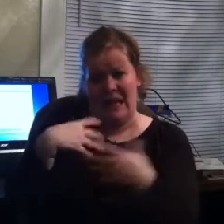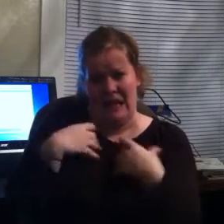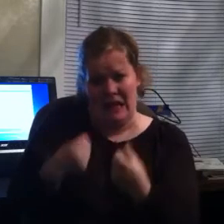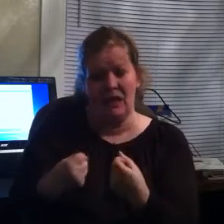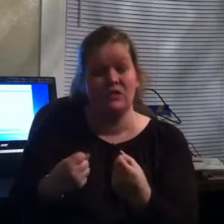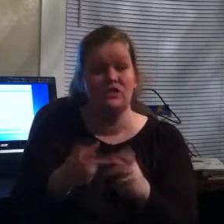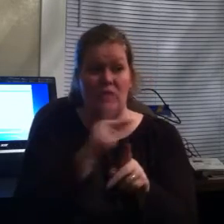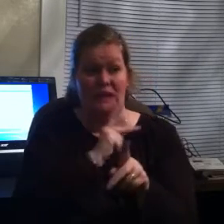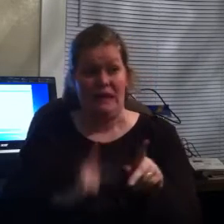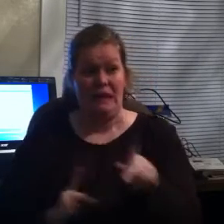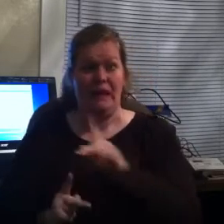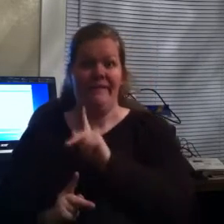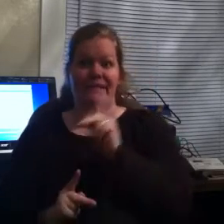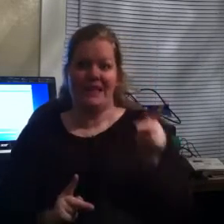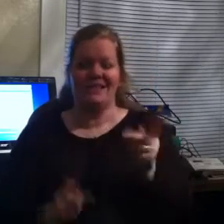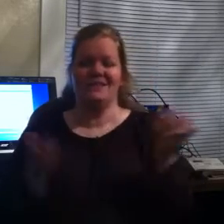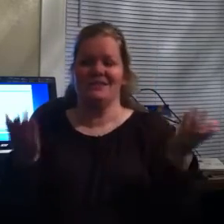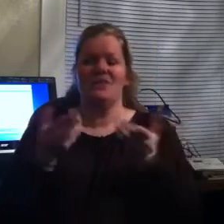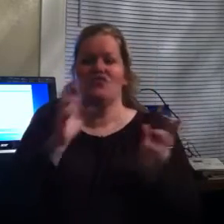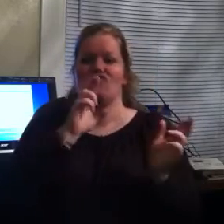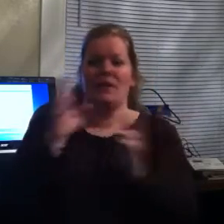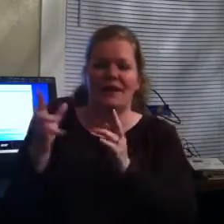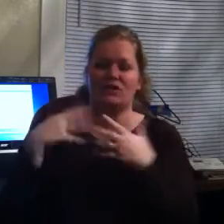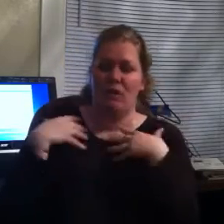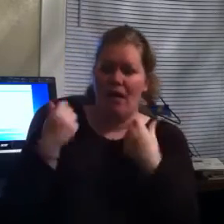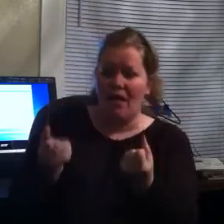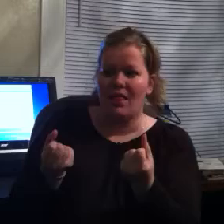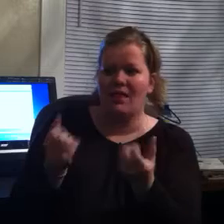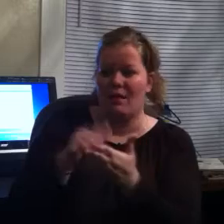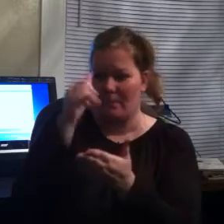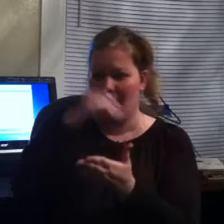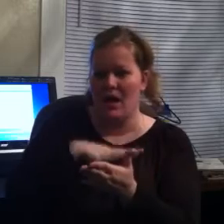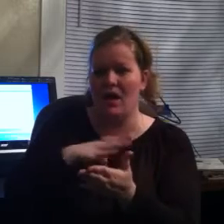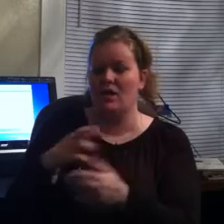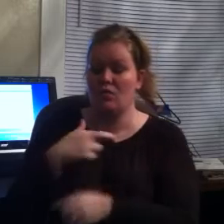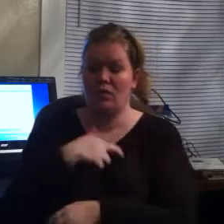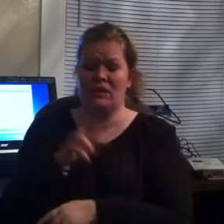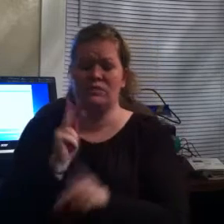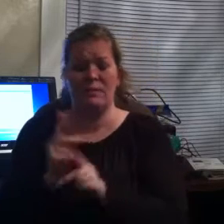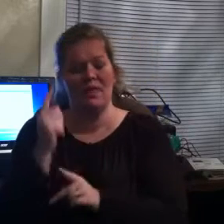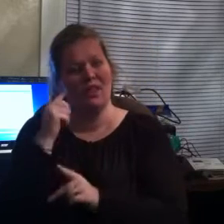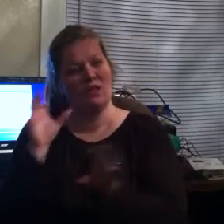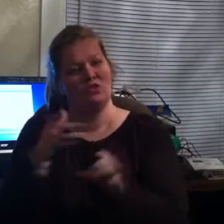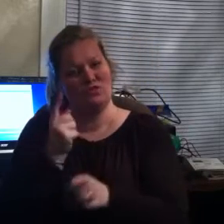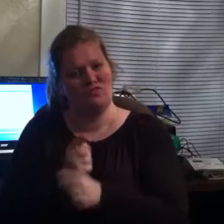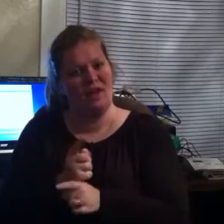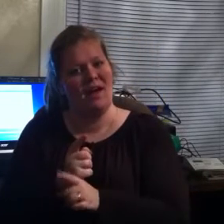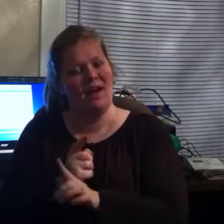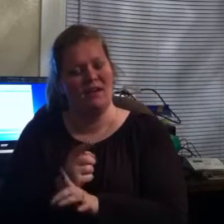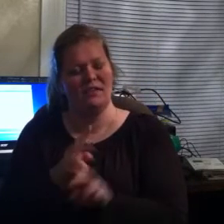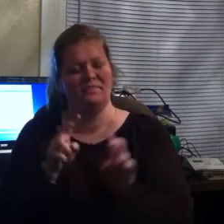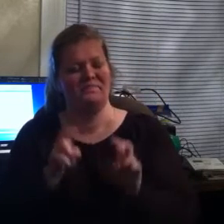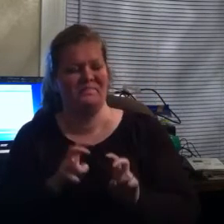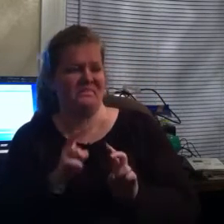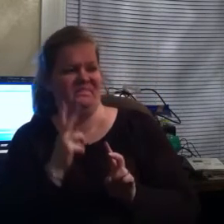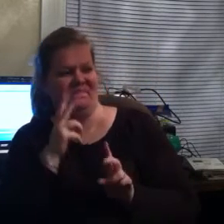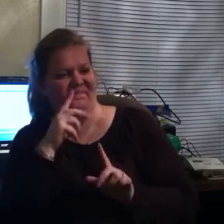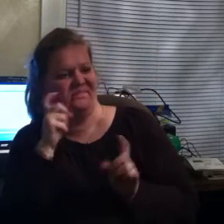to do healing in the front and help the body. And then here's the religious people, the people who think they're doing it right, sitting back, scowl-faced, accusing, ready to